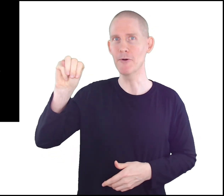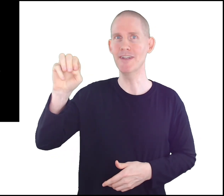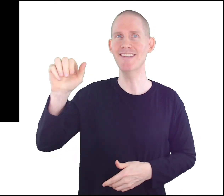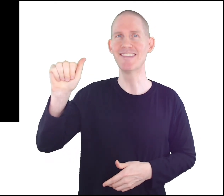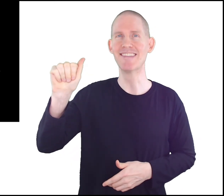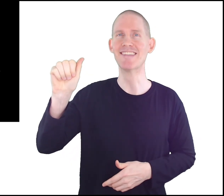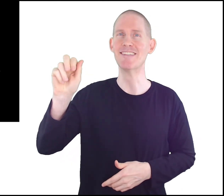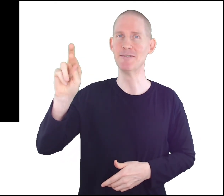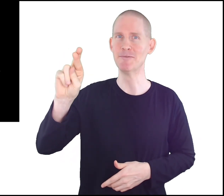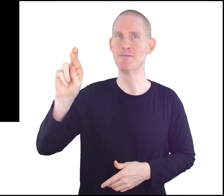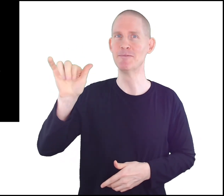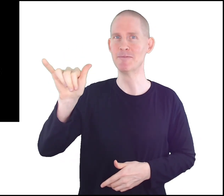Mary.